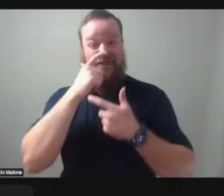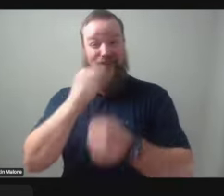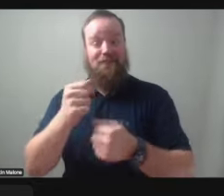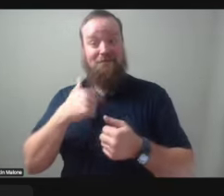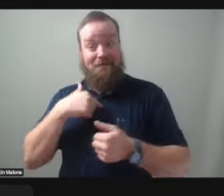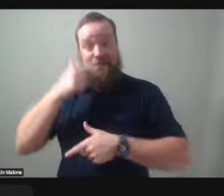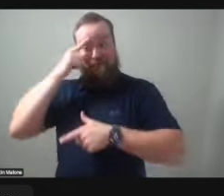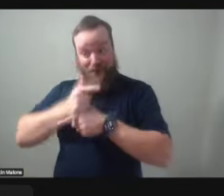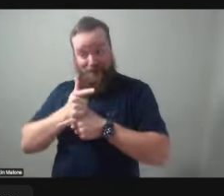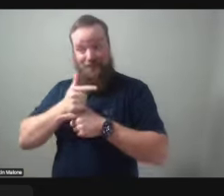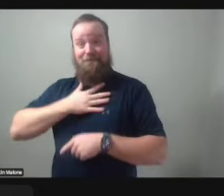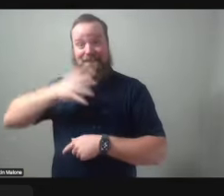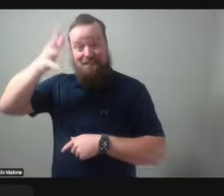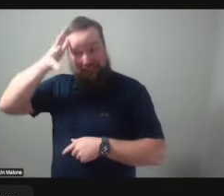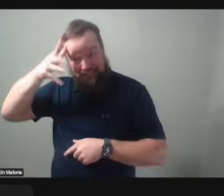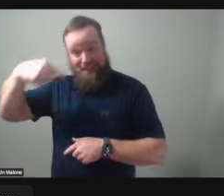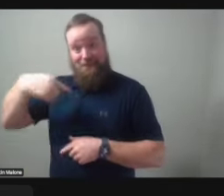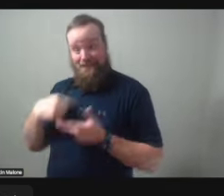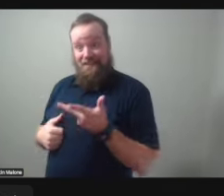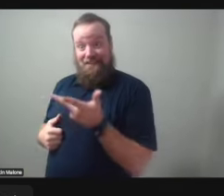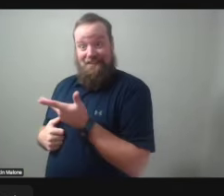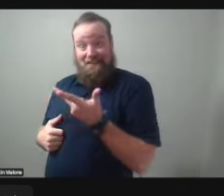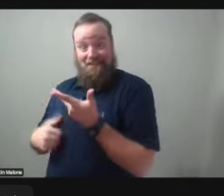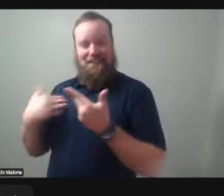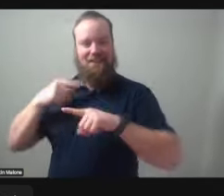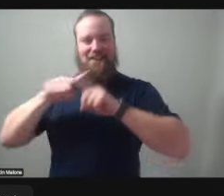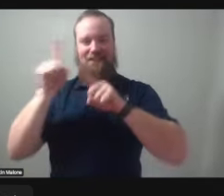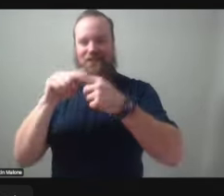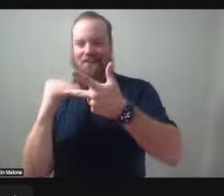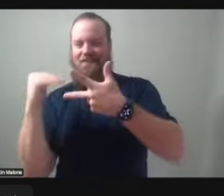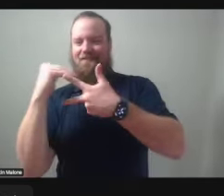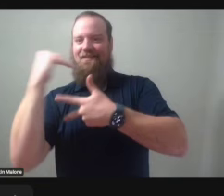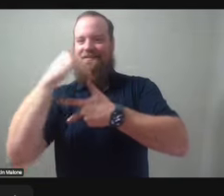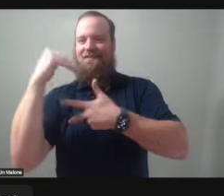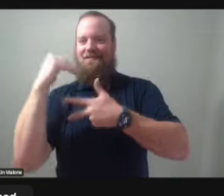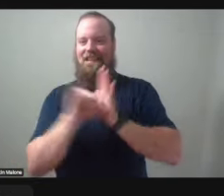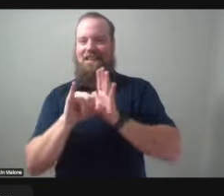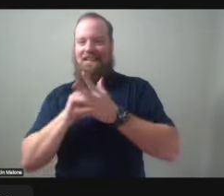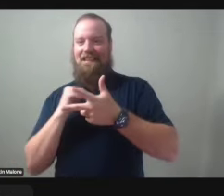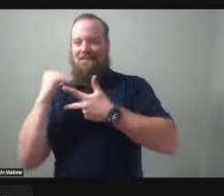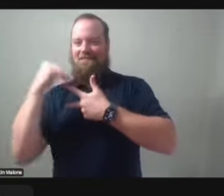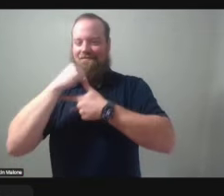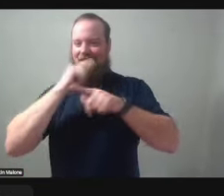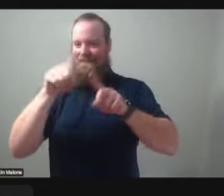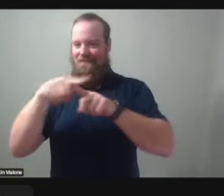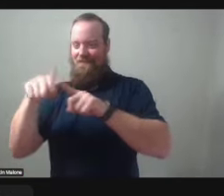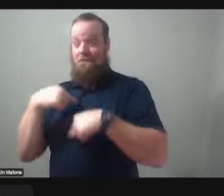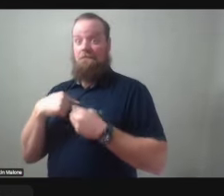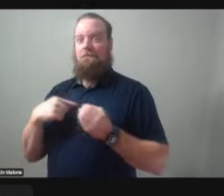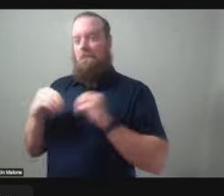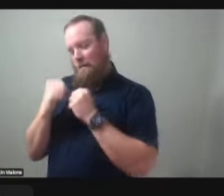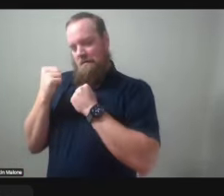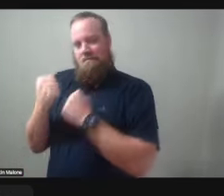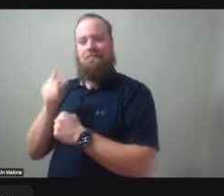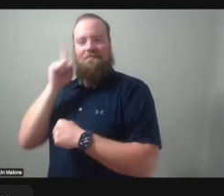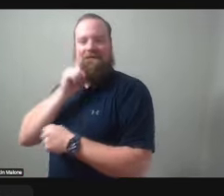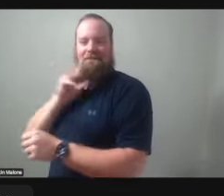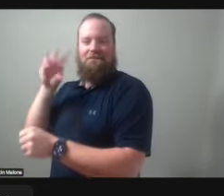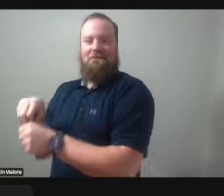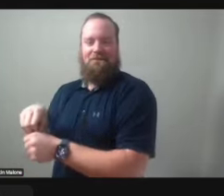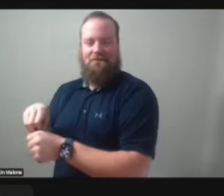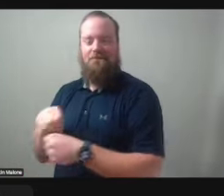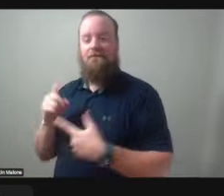community. He preferred to completely stay within the hearing community. Now, my brother and me and my father, it's so